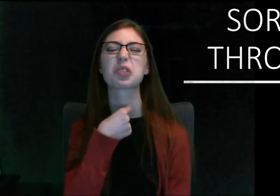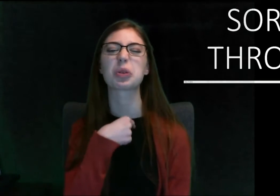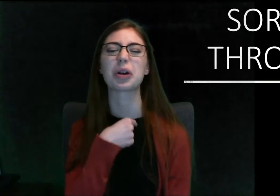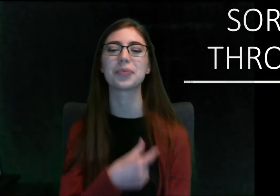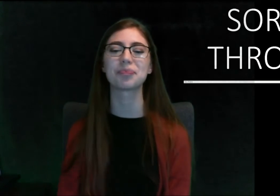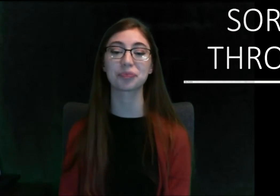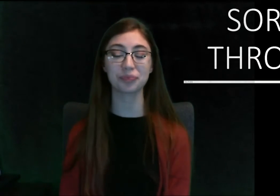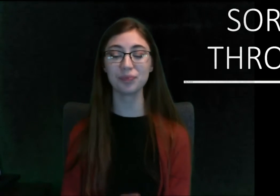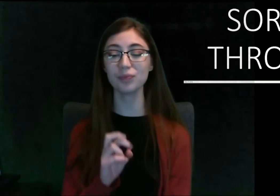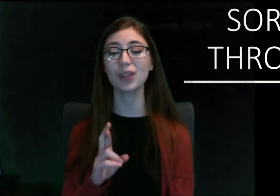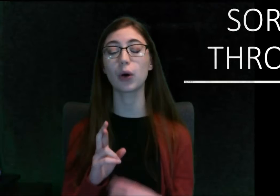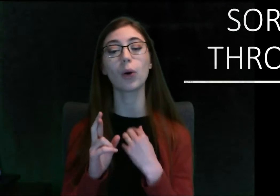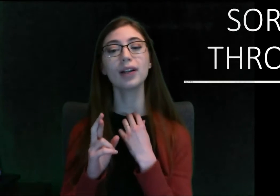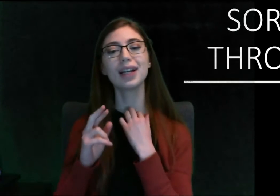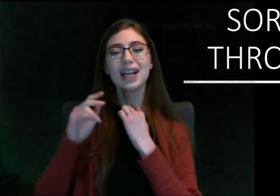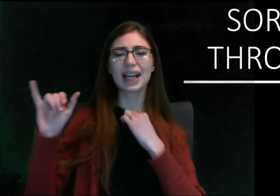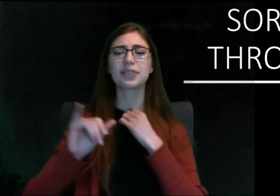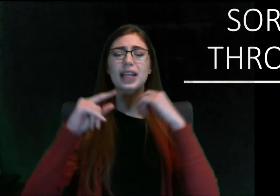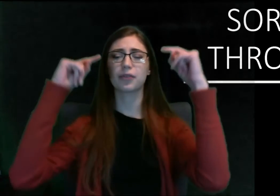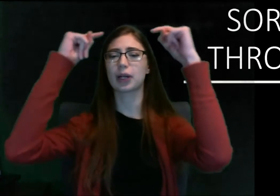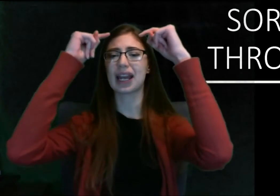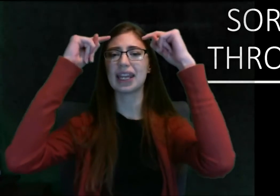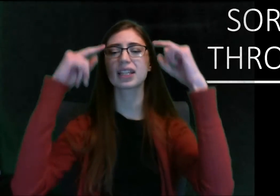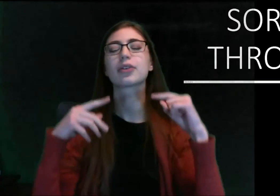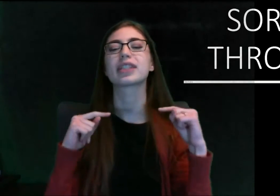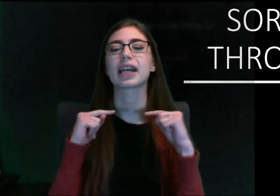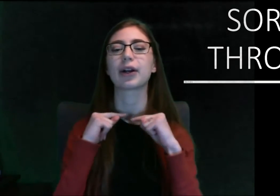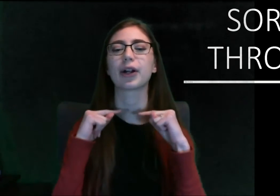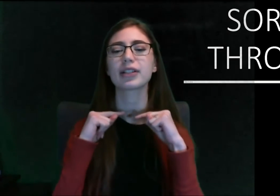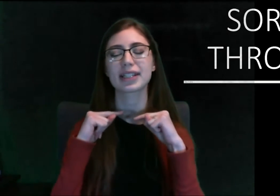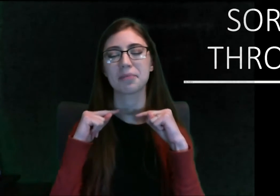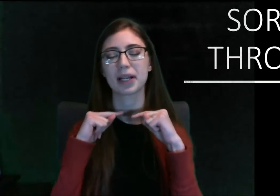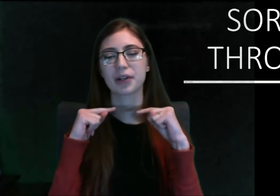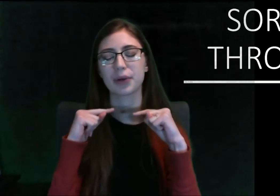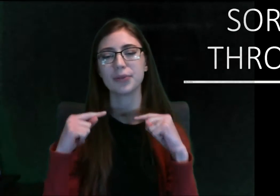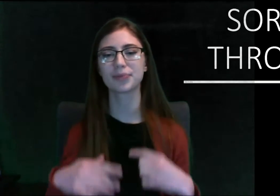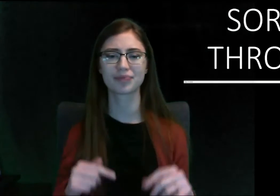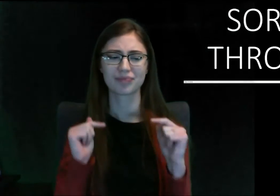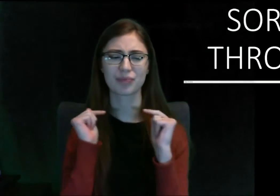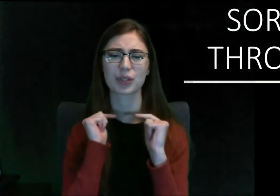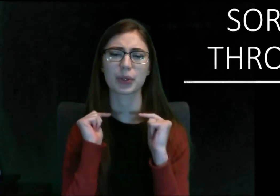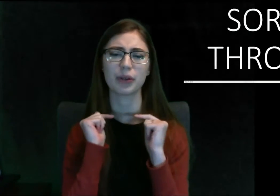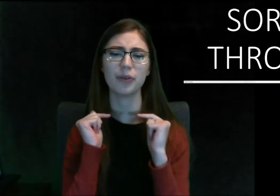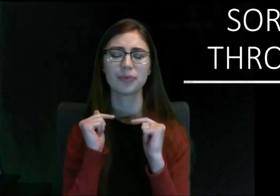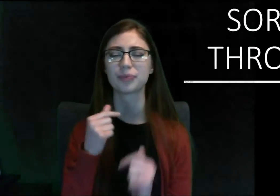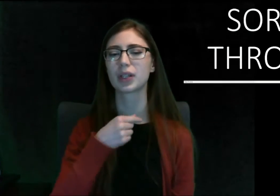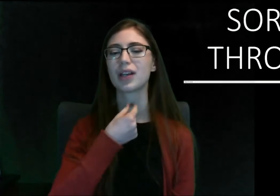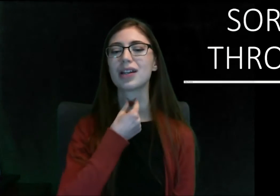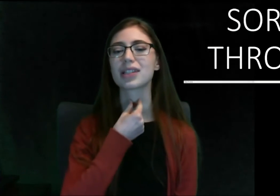throat. Or kind of like for a headache, you could sign hurt down by your throat, sore throat. So